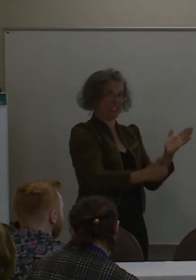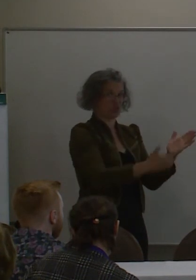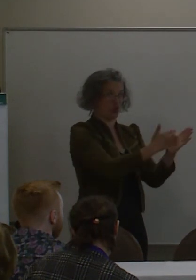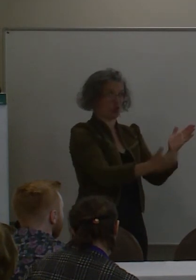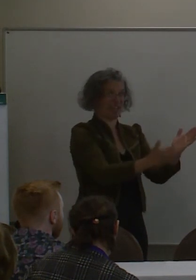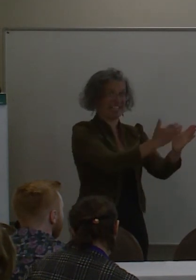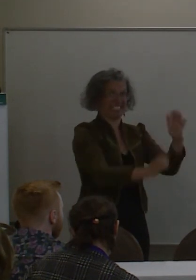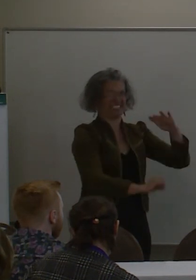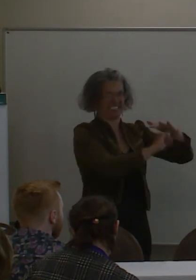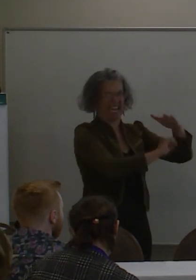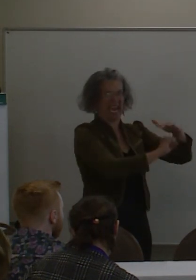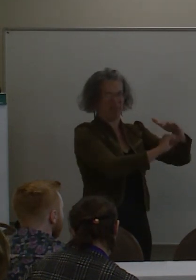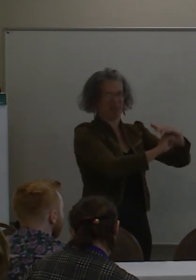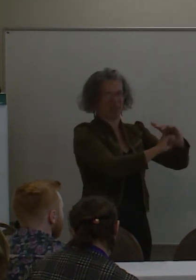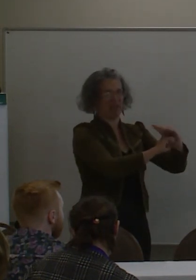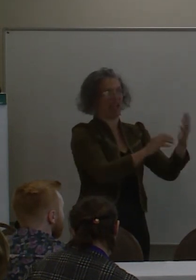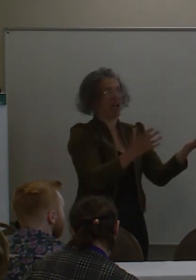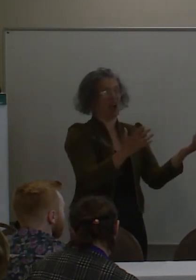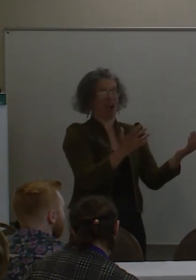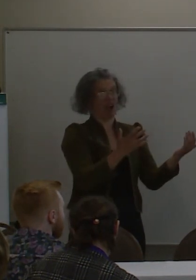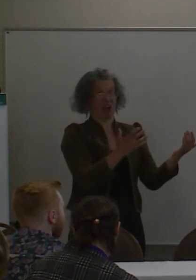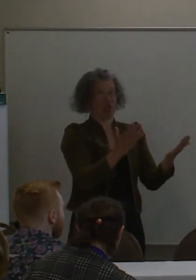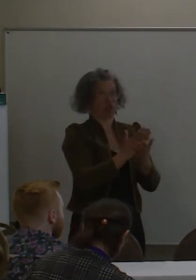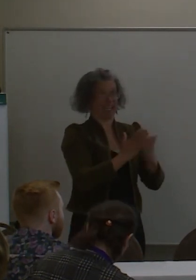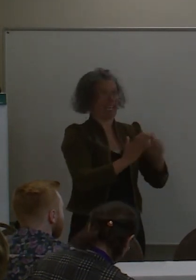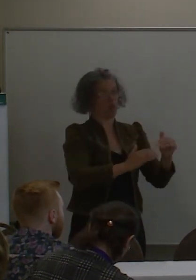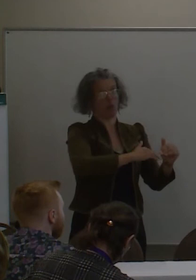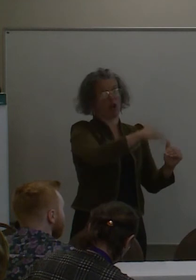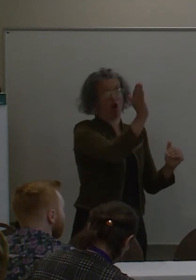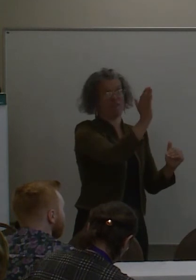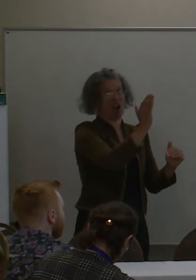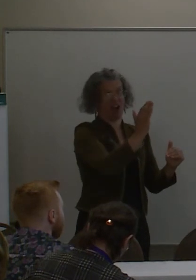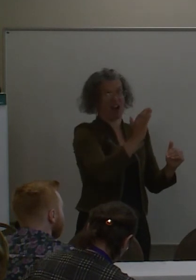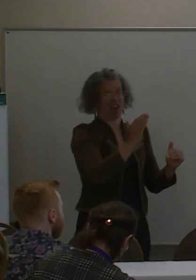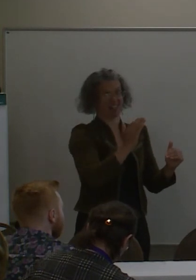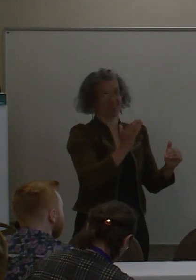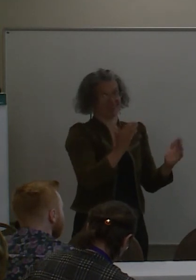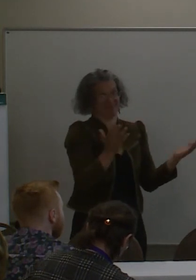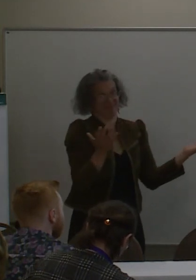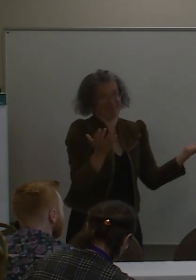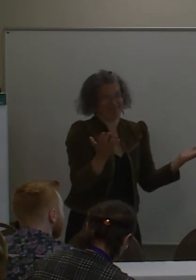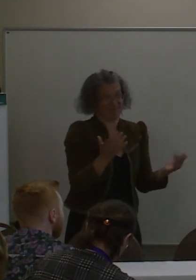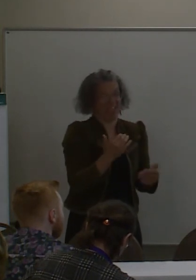cap, and we were so scared of not reaching it that we ran right by it and didn't say stop. Just stop.